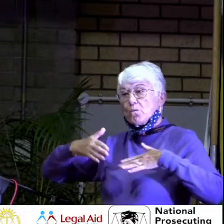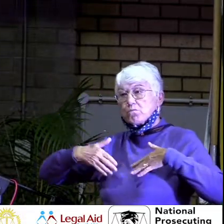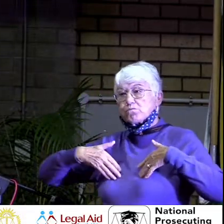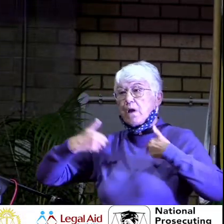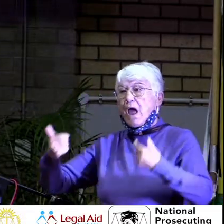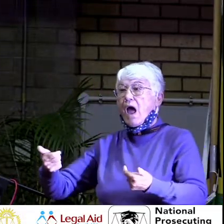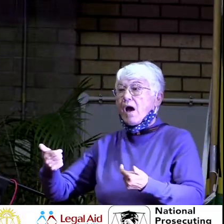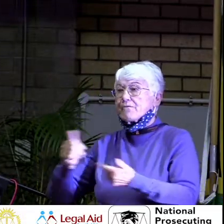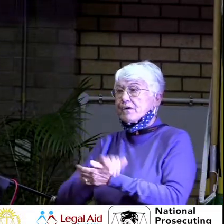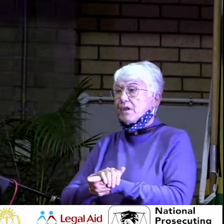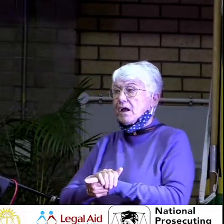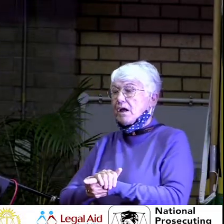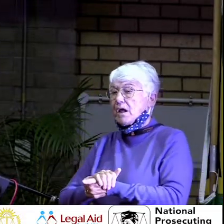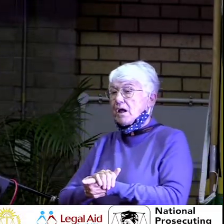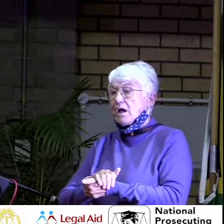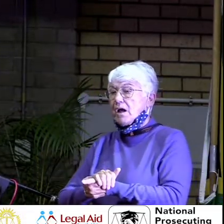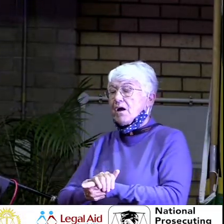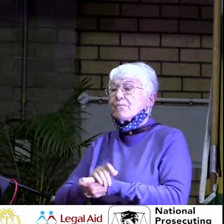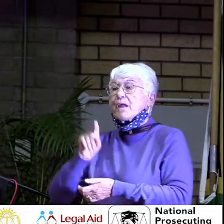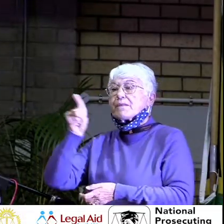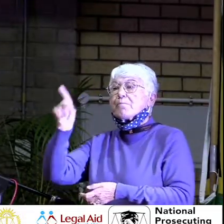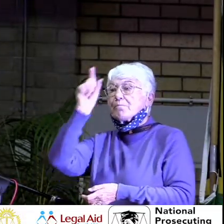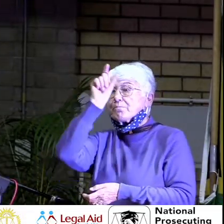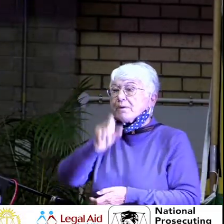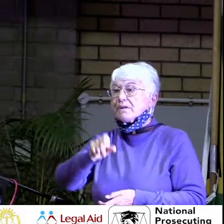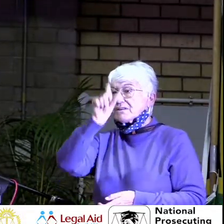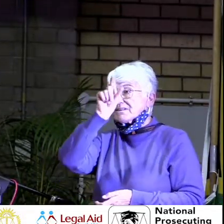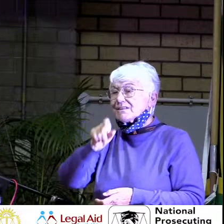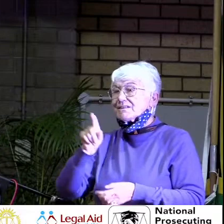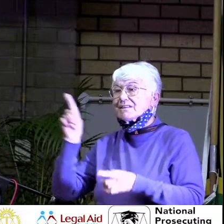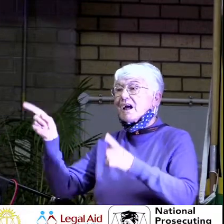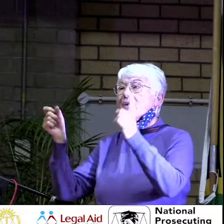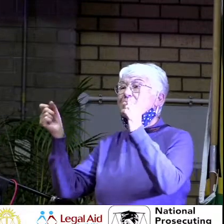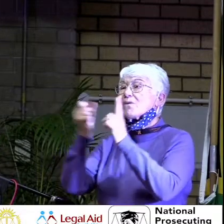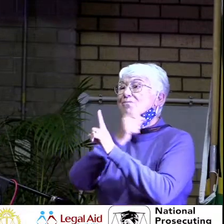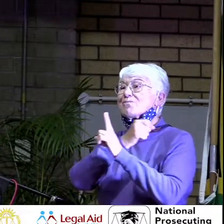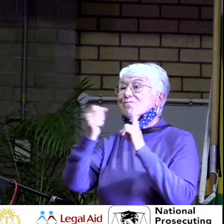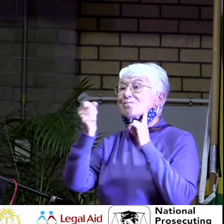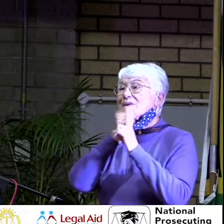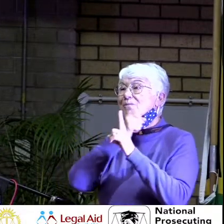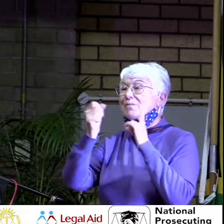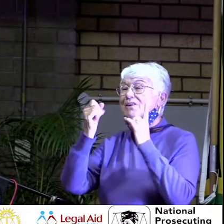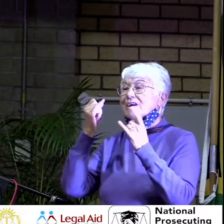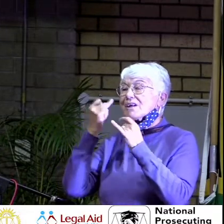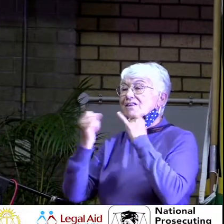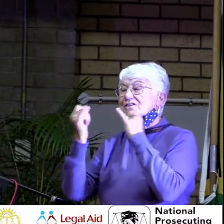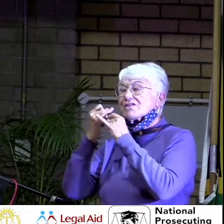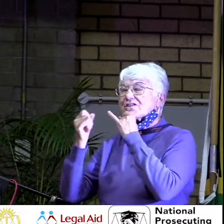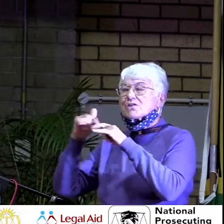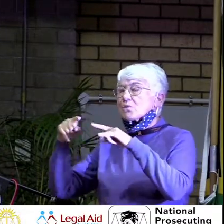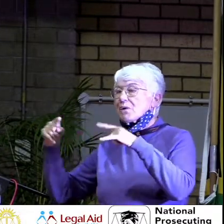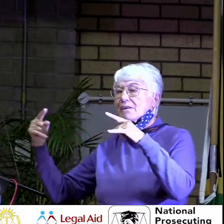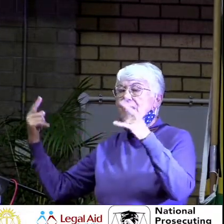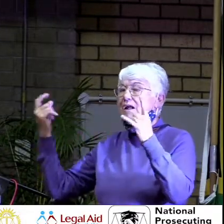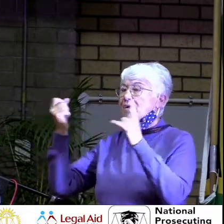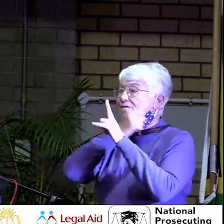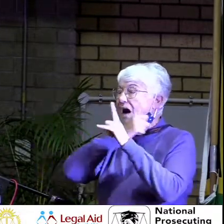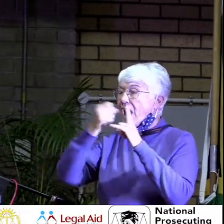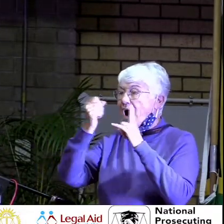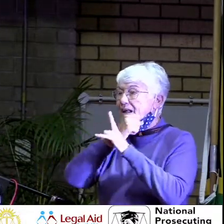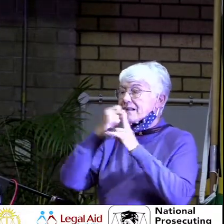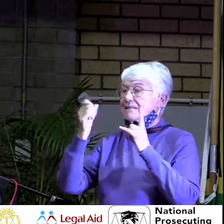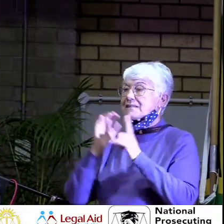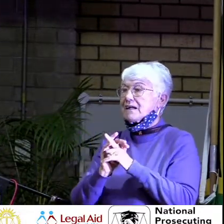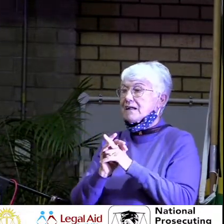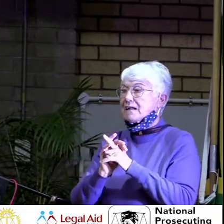for survivors and victims of gender-based violence is big, it's massive. And